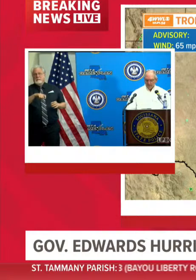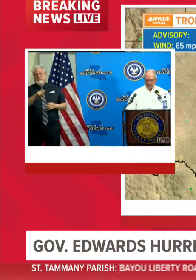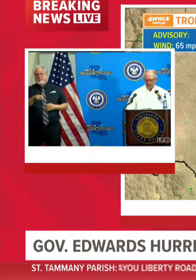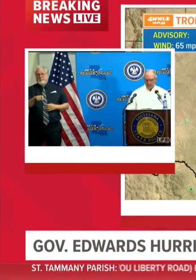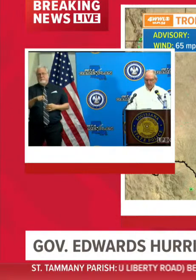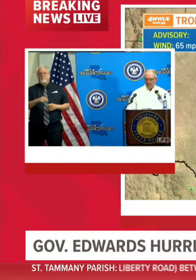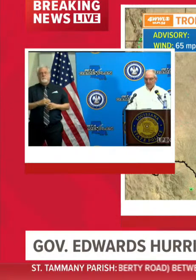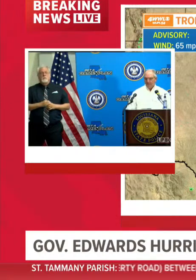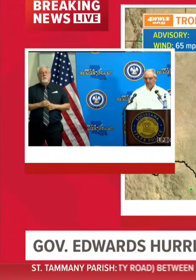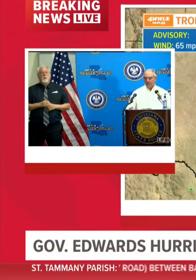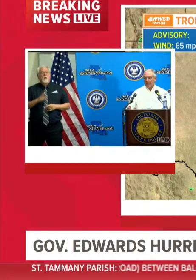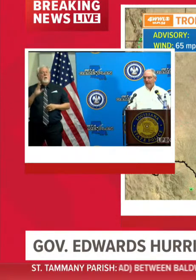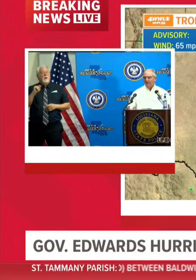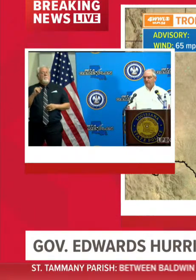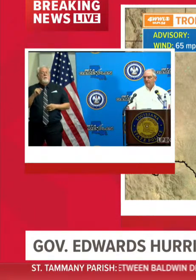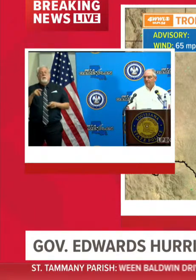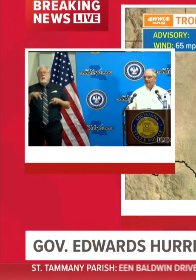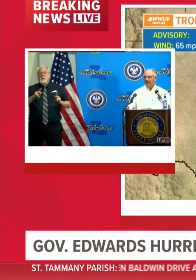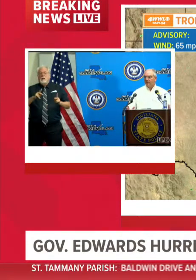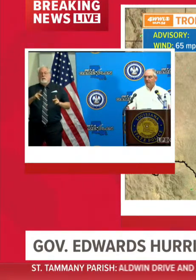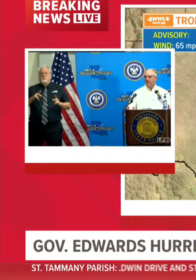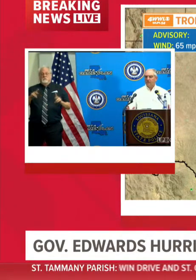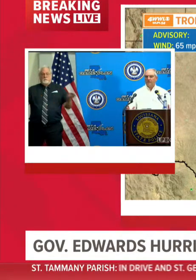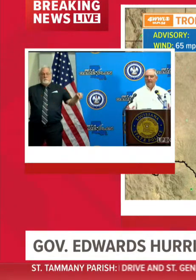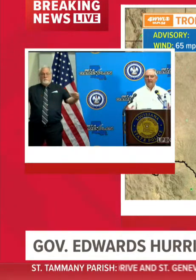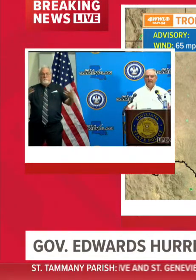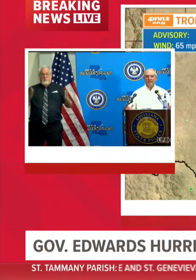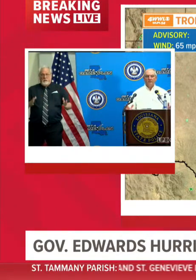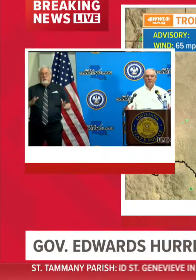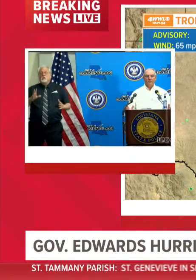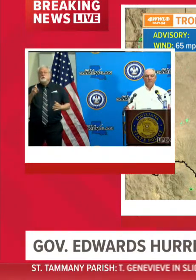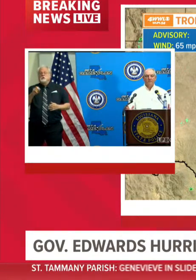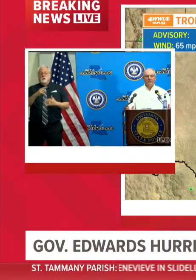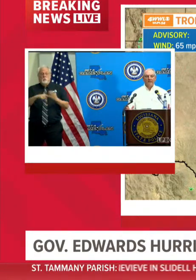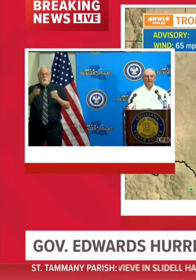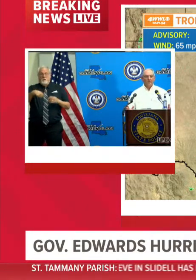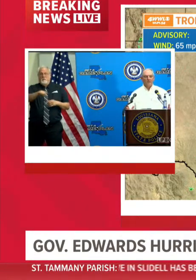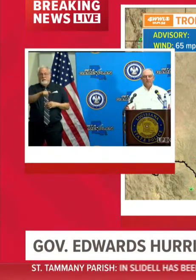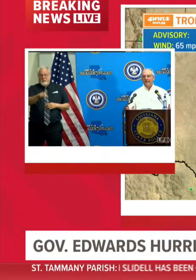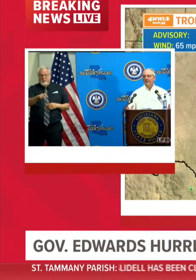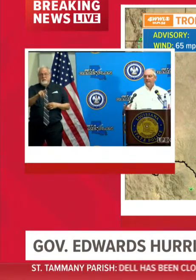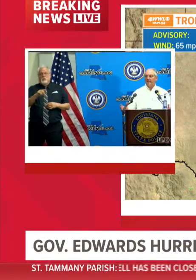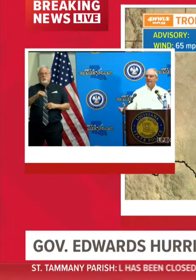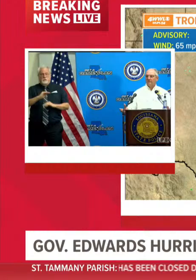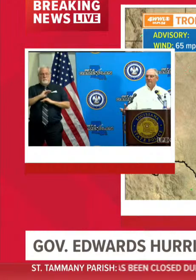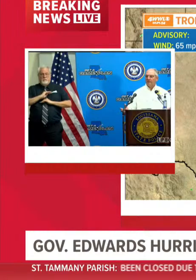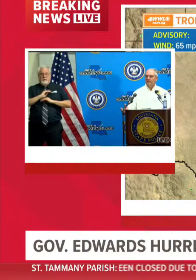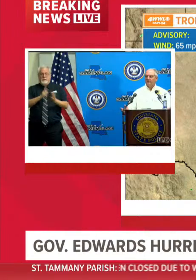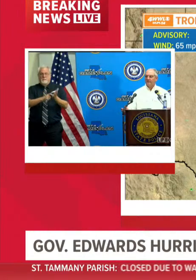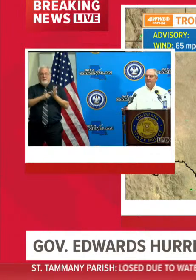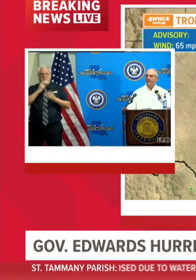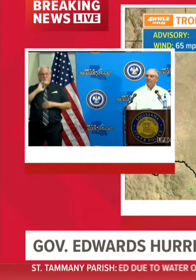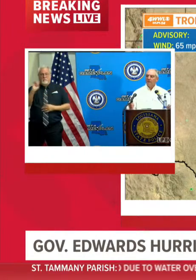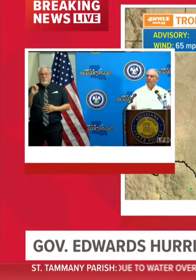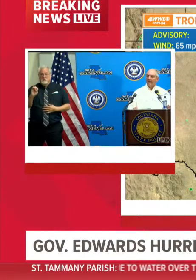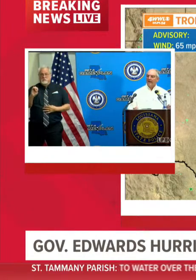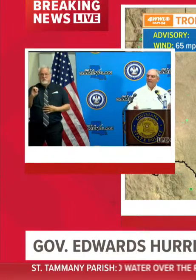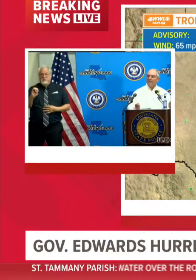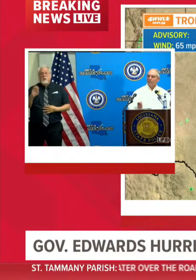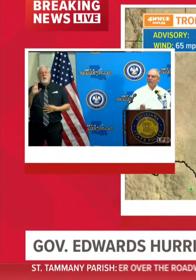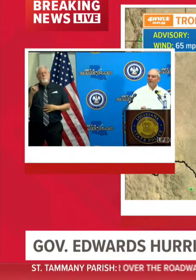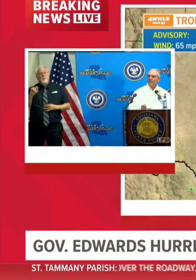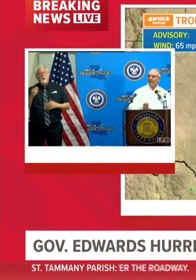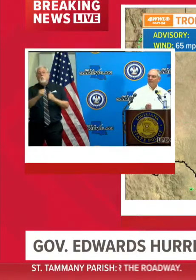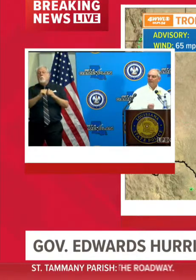them. But this allows the providers to do what they need to do in order to meet the demands of emergency, but